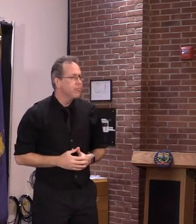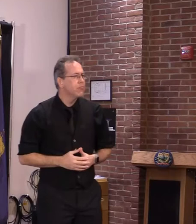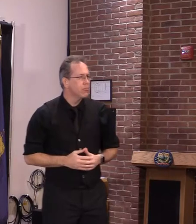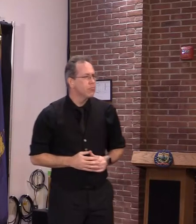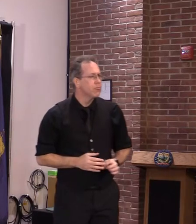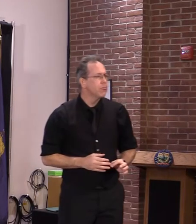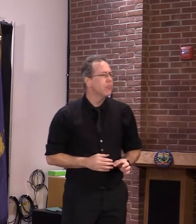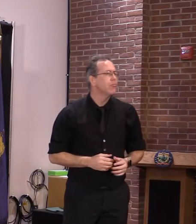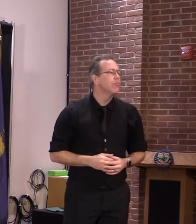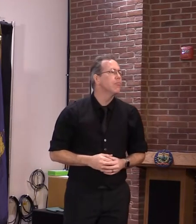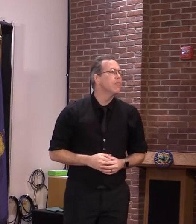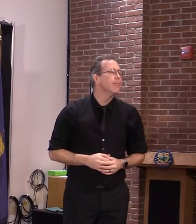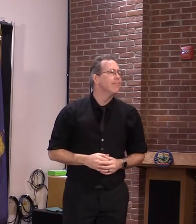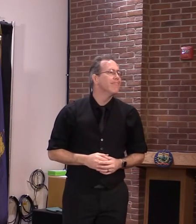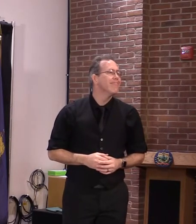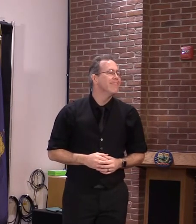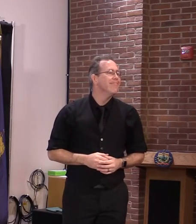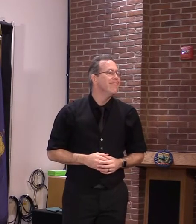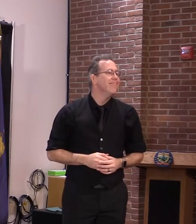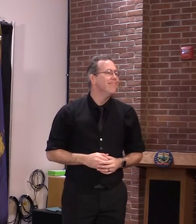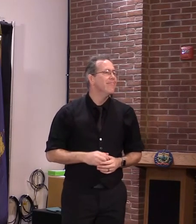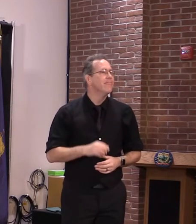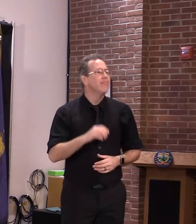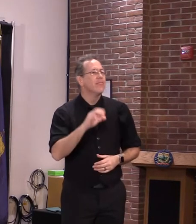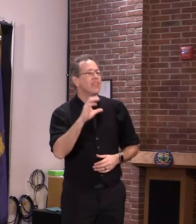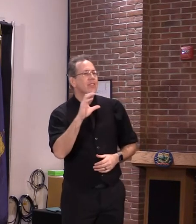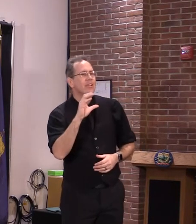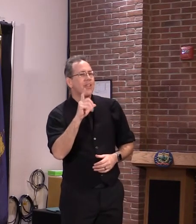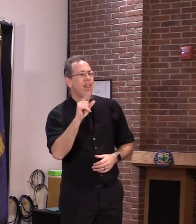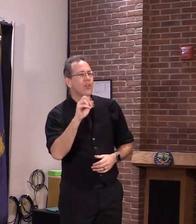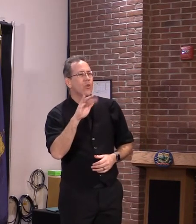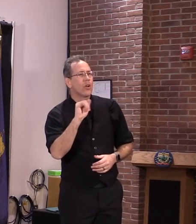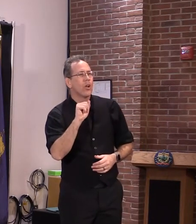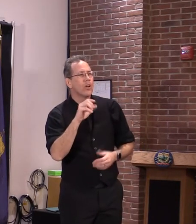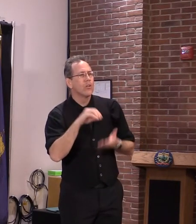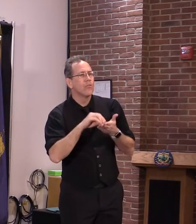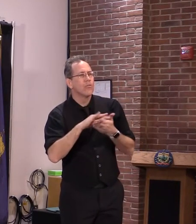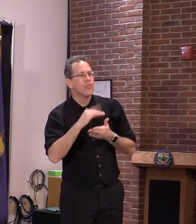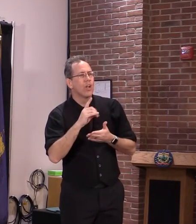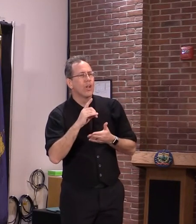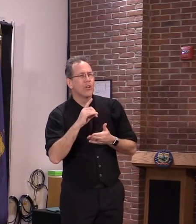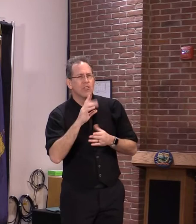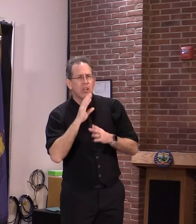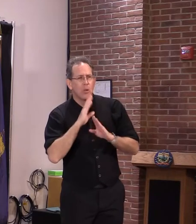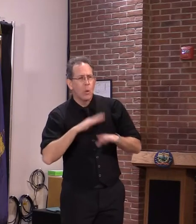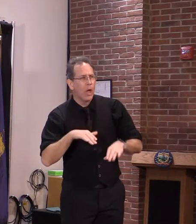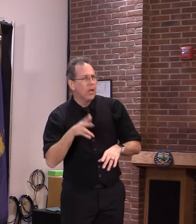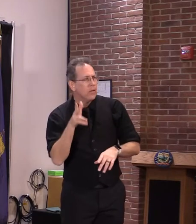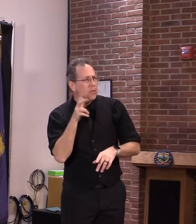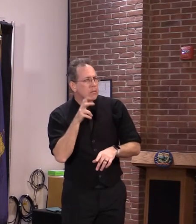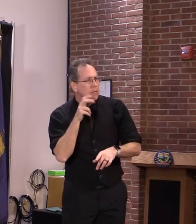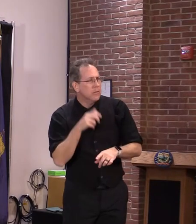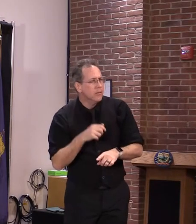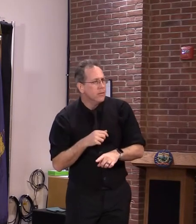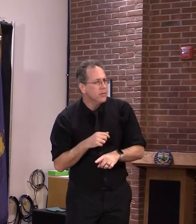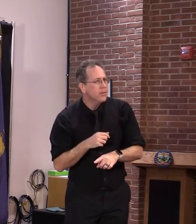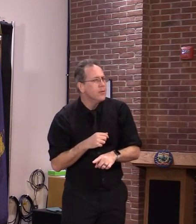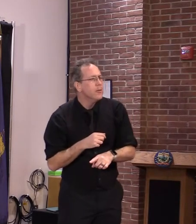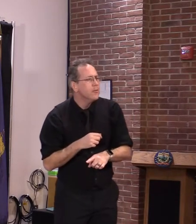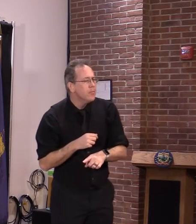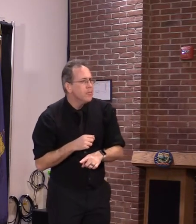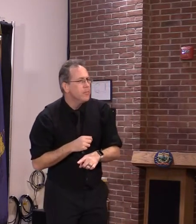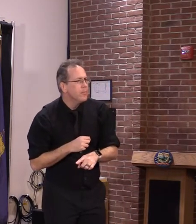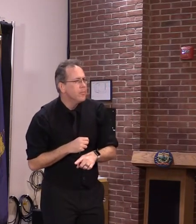Yes, thanks. For Secretary French, again, questions on the test at home policy. Are